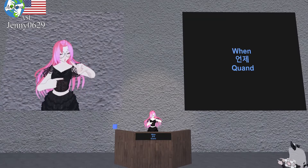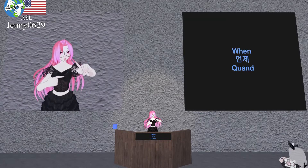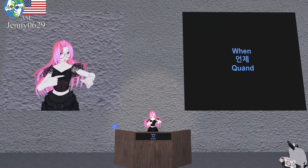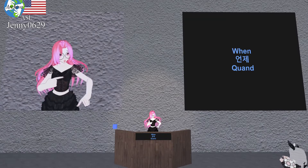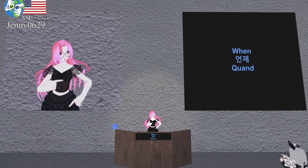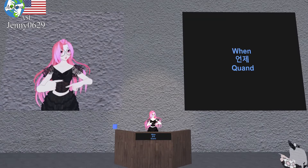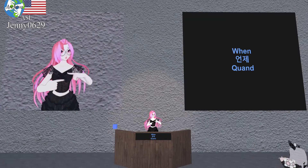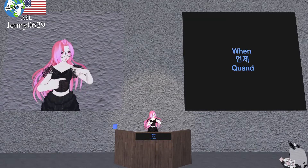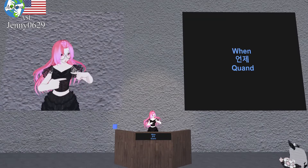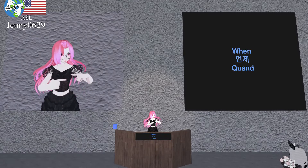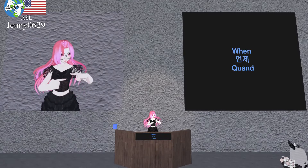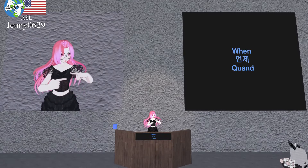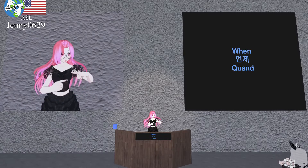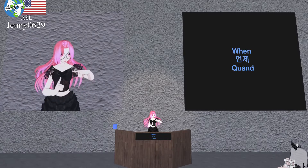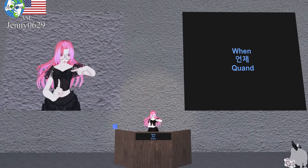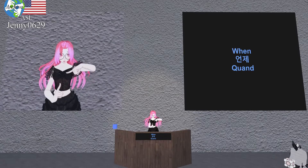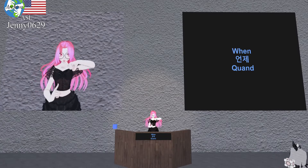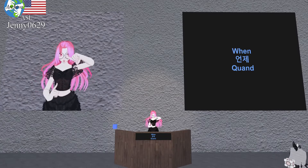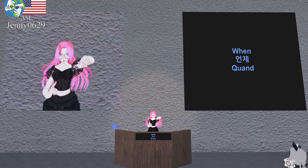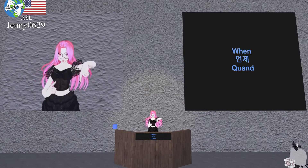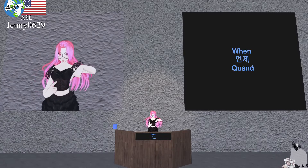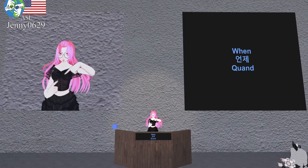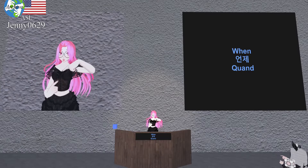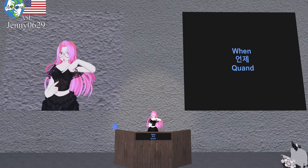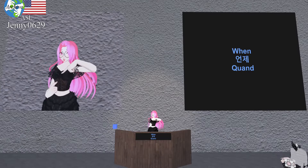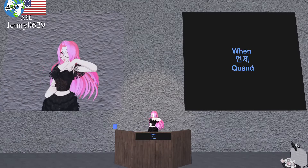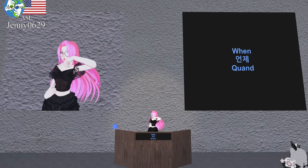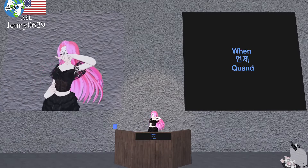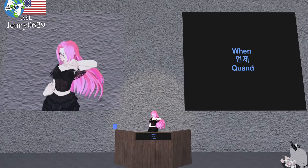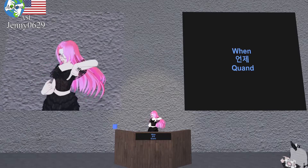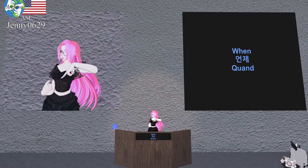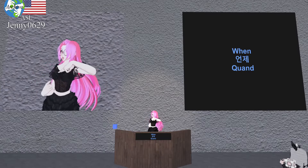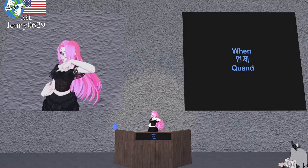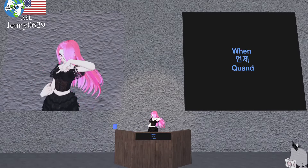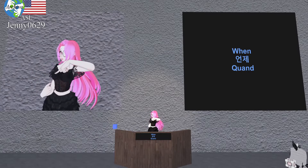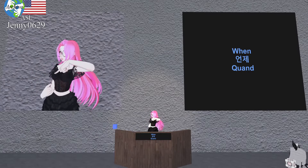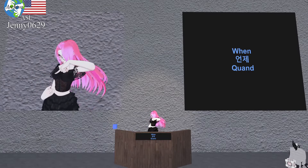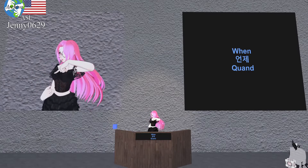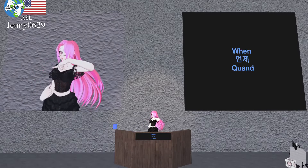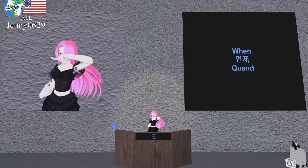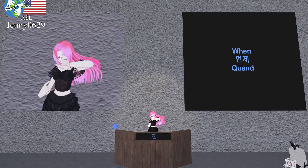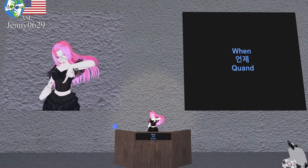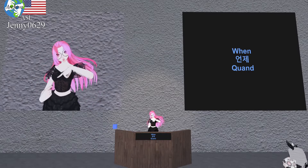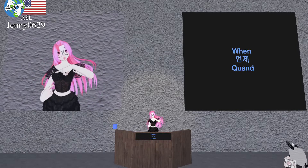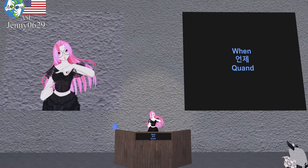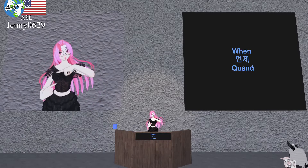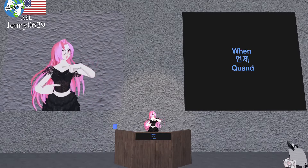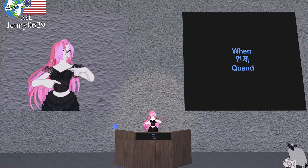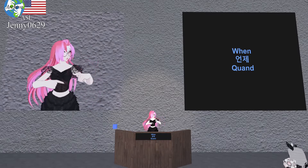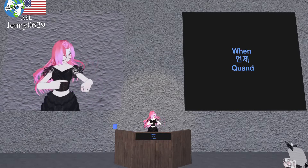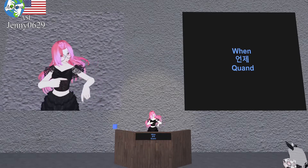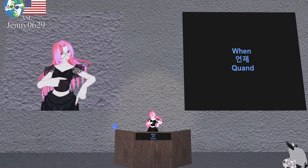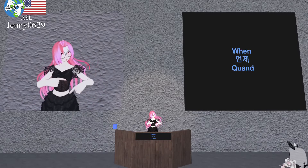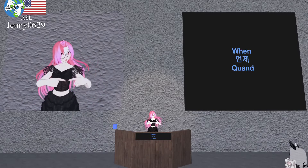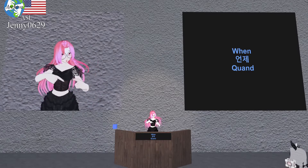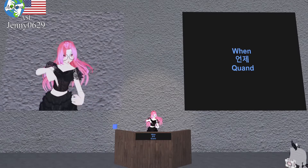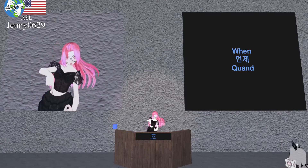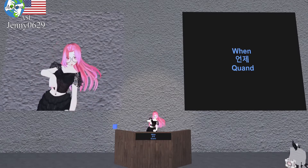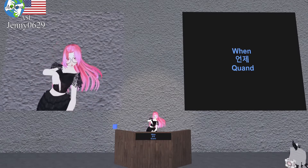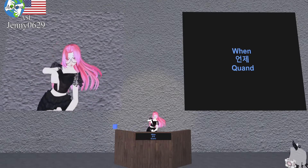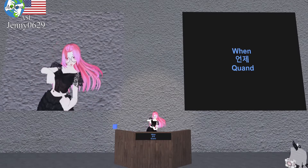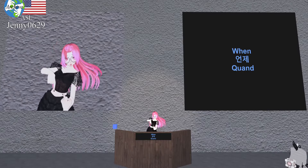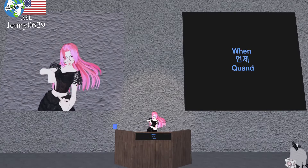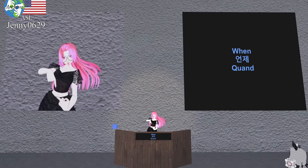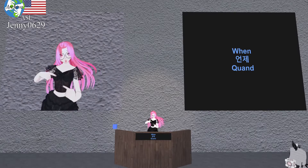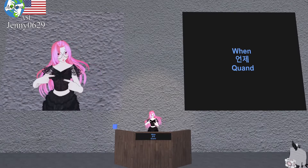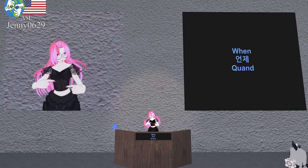way around one time. Win. And it's also perfectly fine to do it upwards like this. So you can do win or